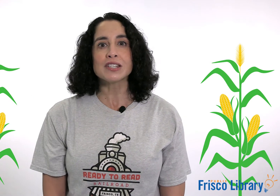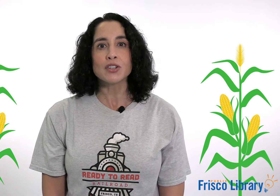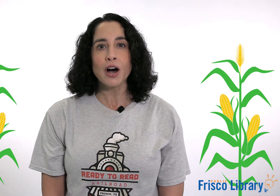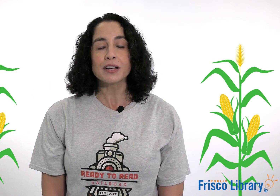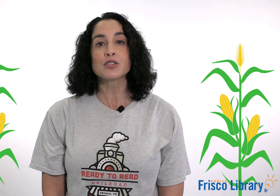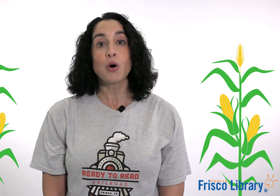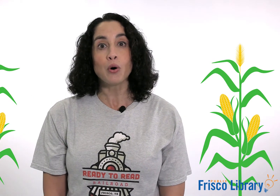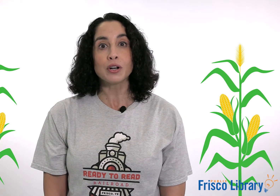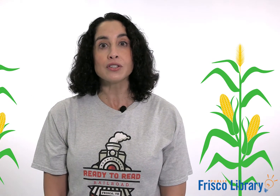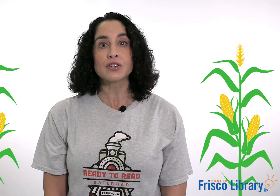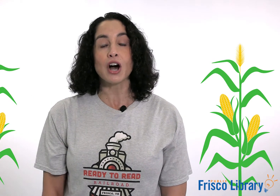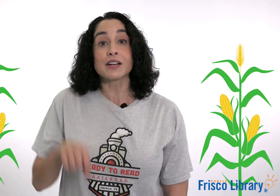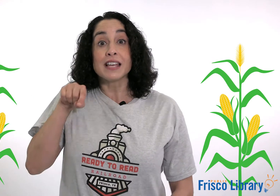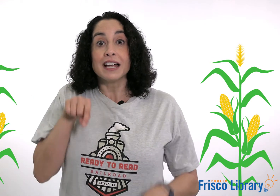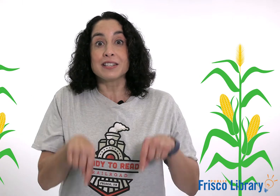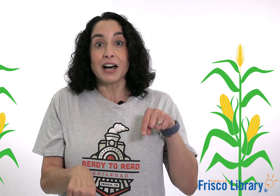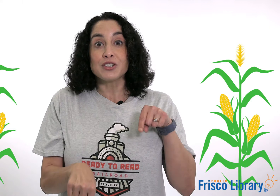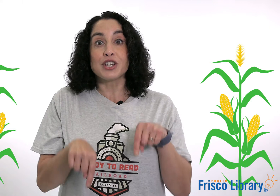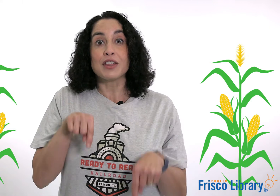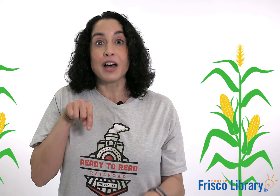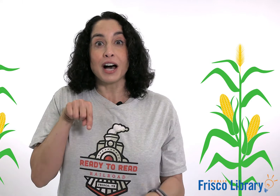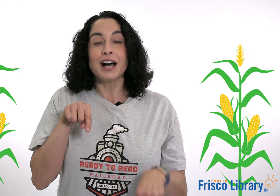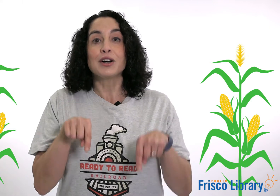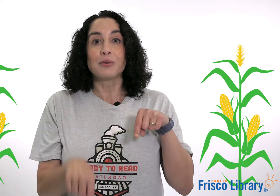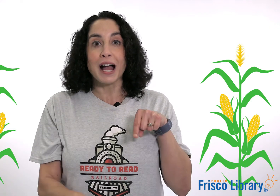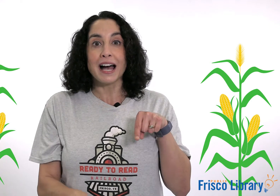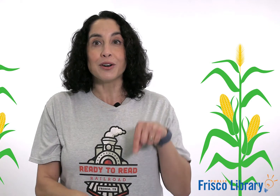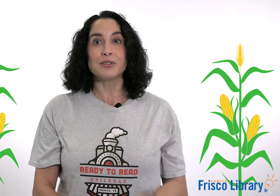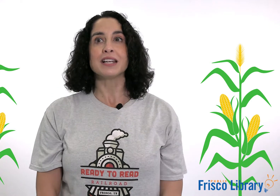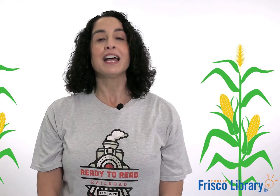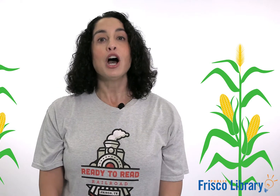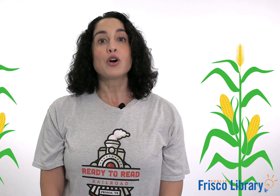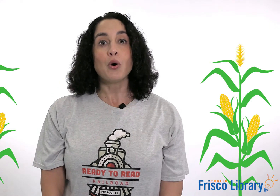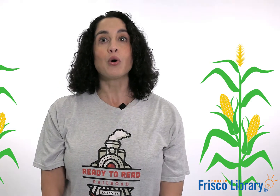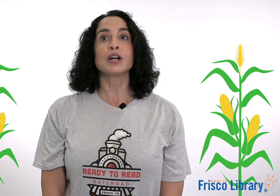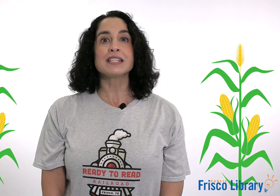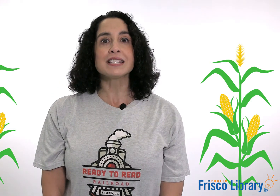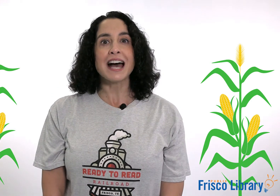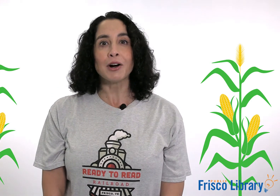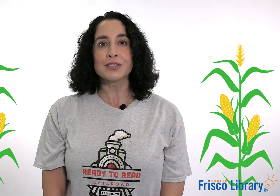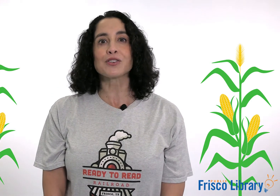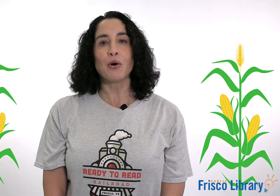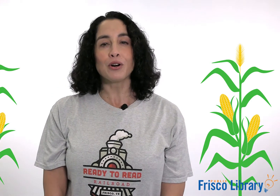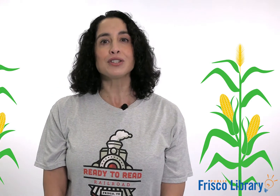stalks corn stalks touch the ground corn stalks corn